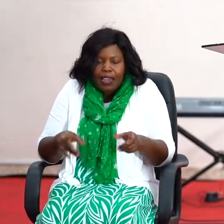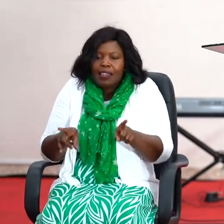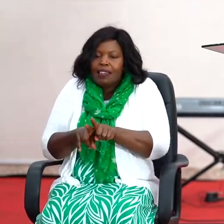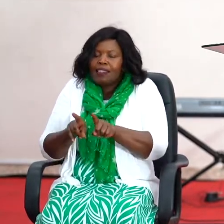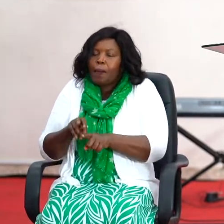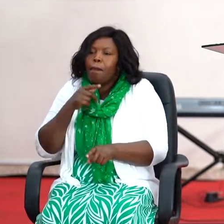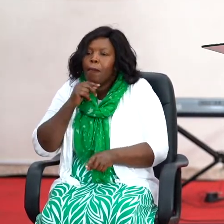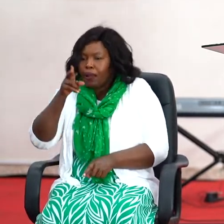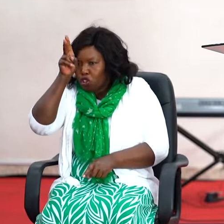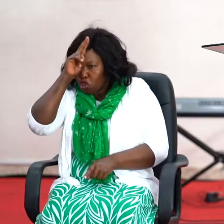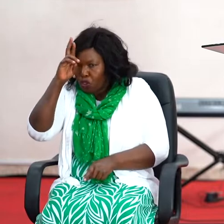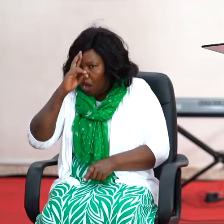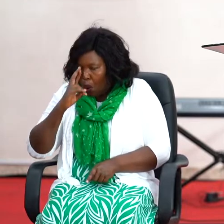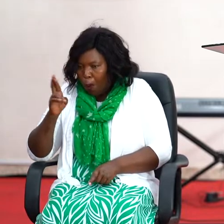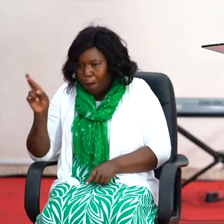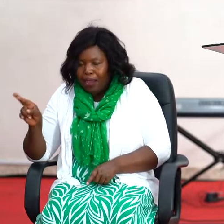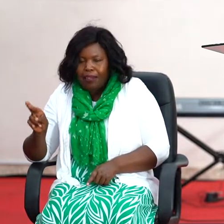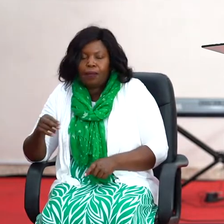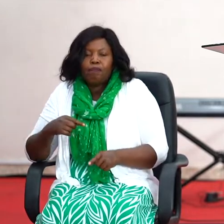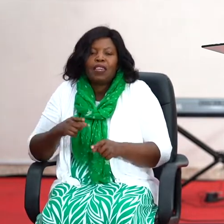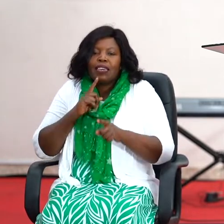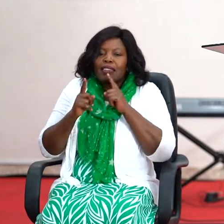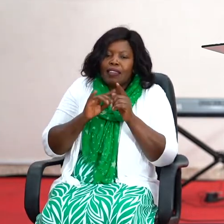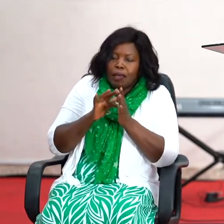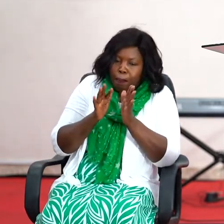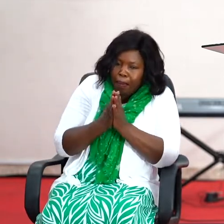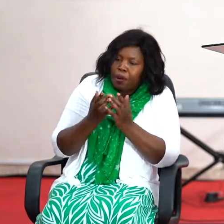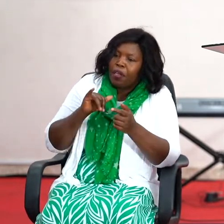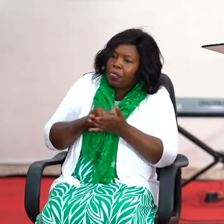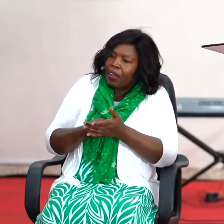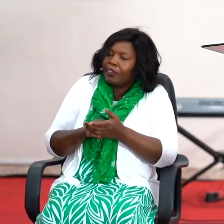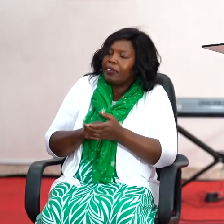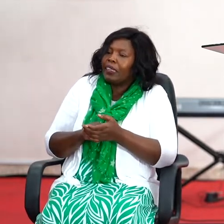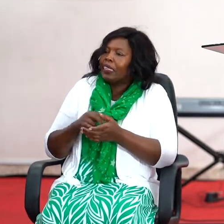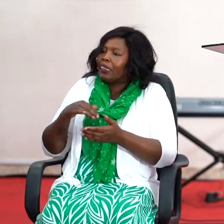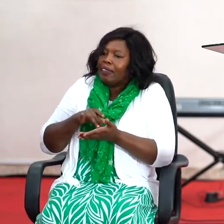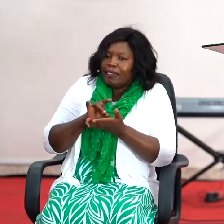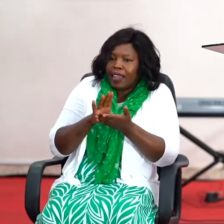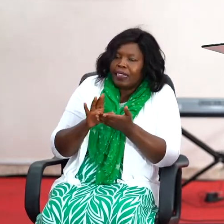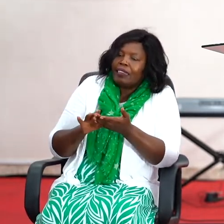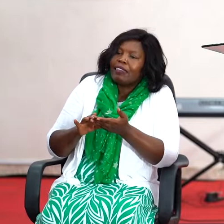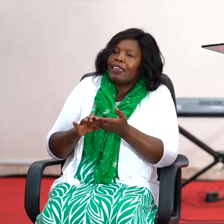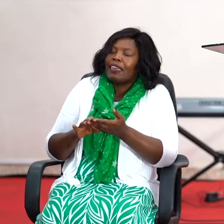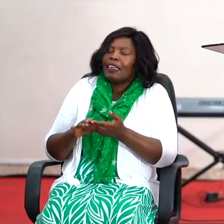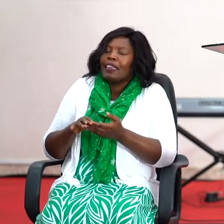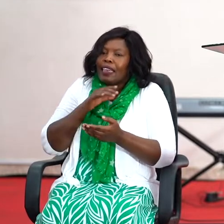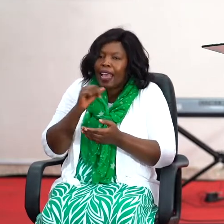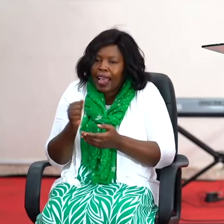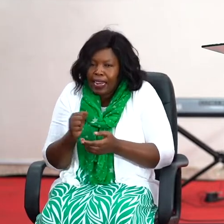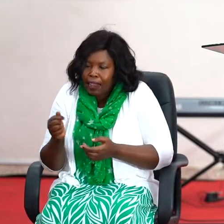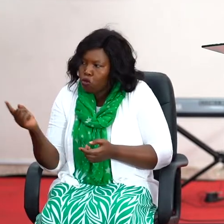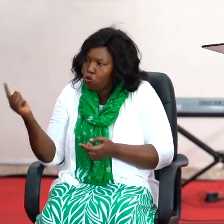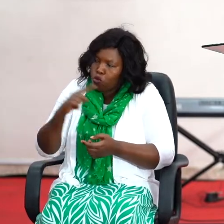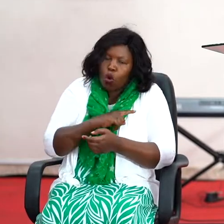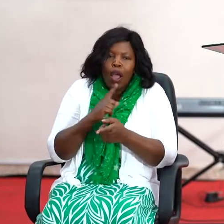soldier, we are told in Luke, that he sent elders of the Jews to go and speak with